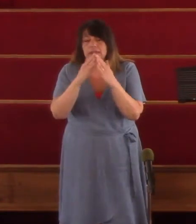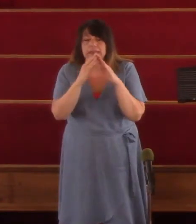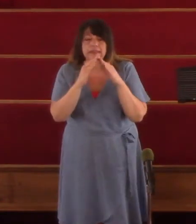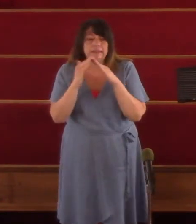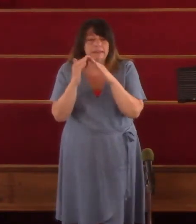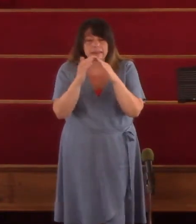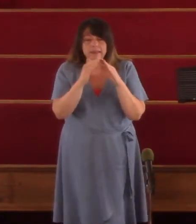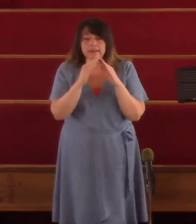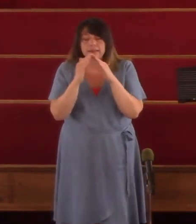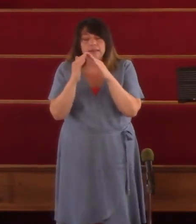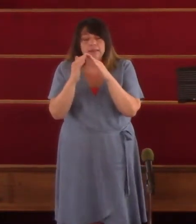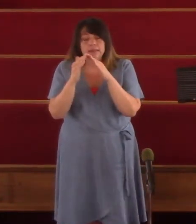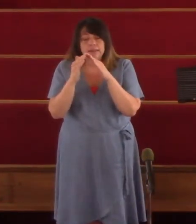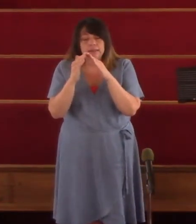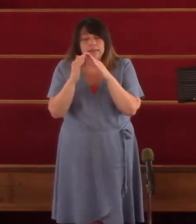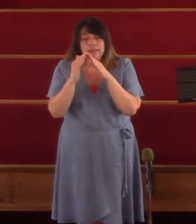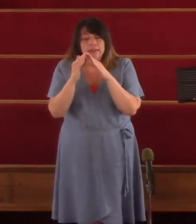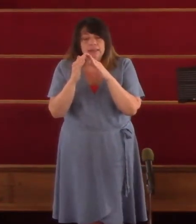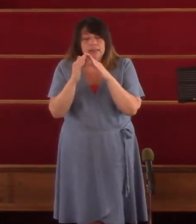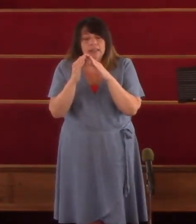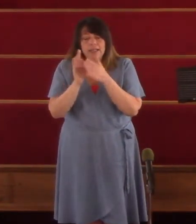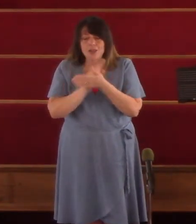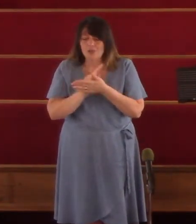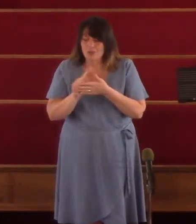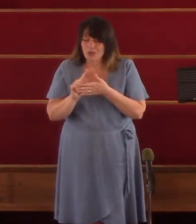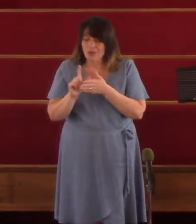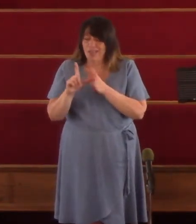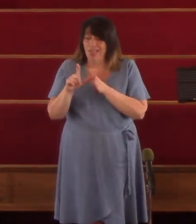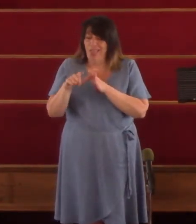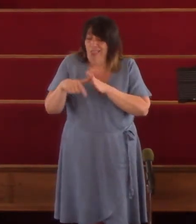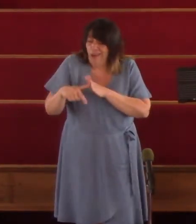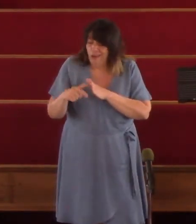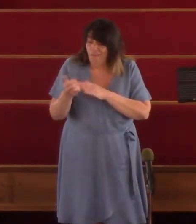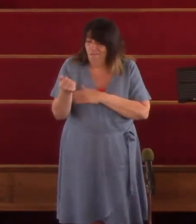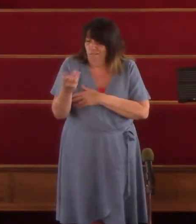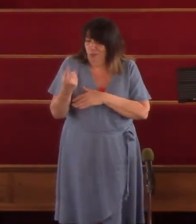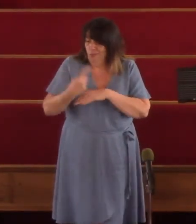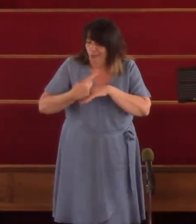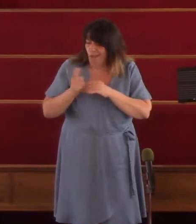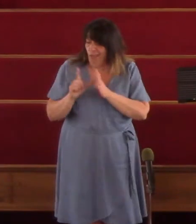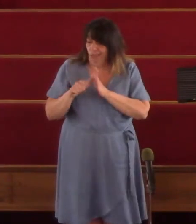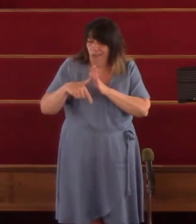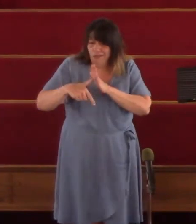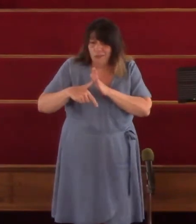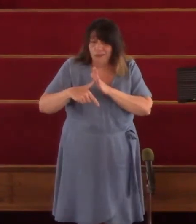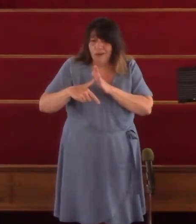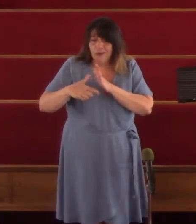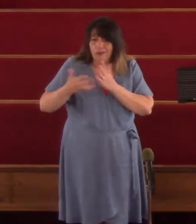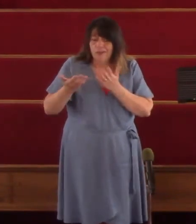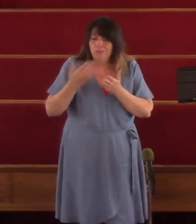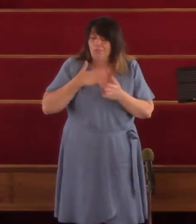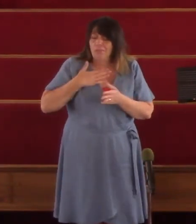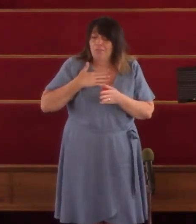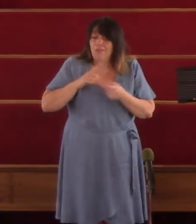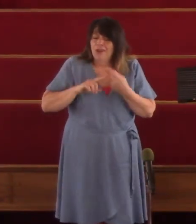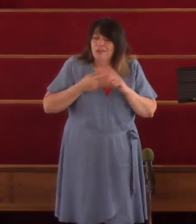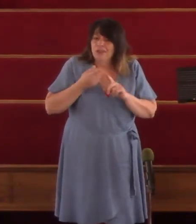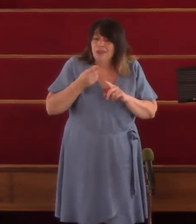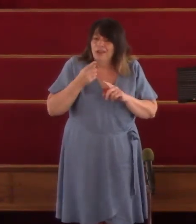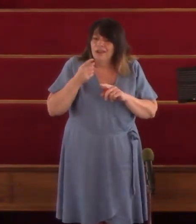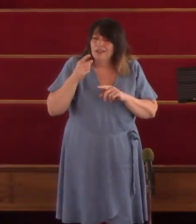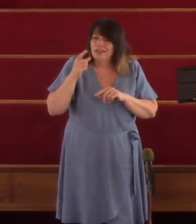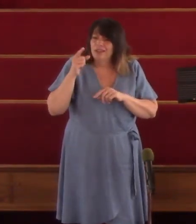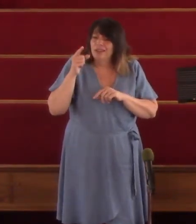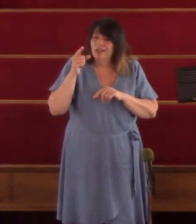friend, just a week or so later, or a few days later, that my friend